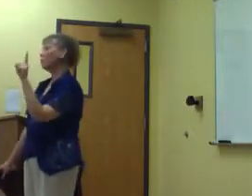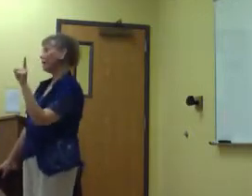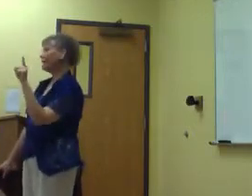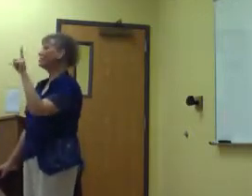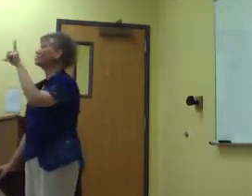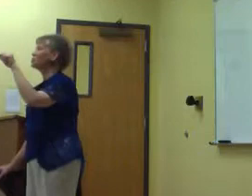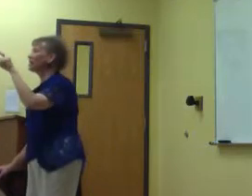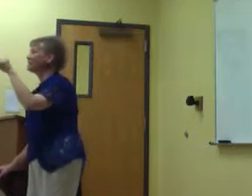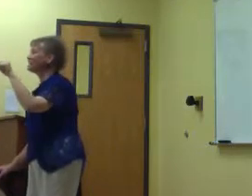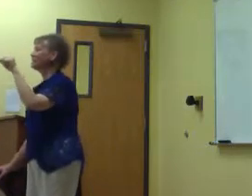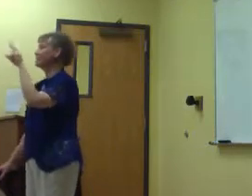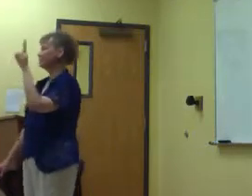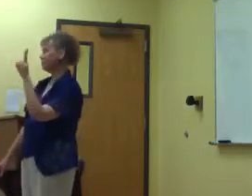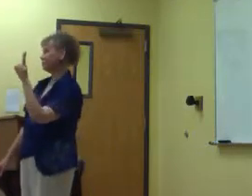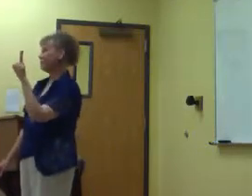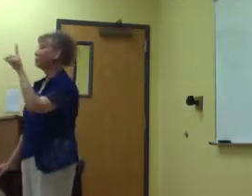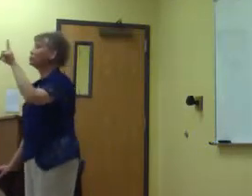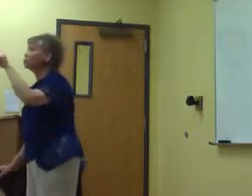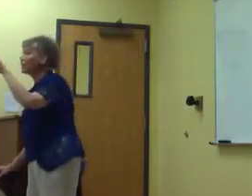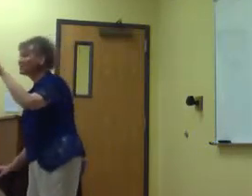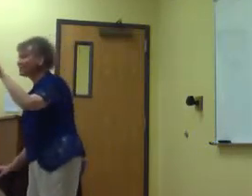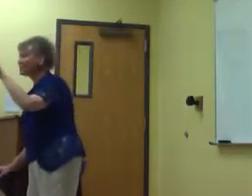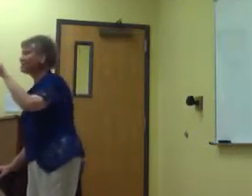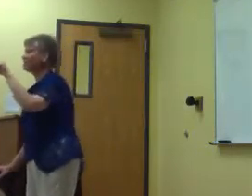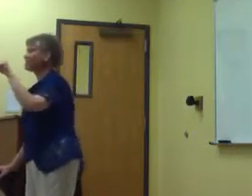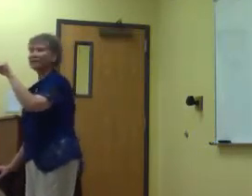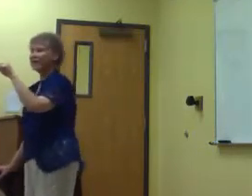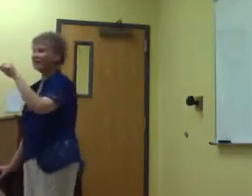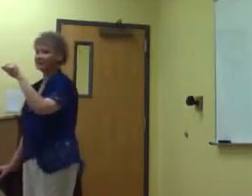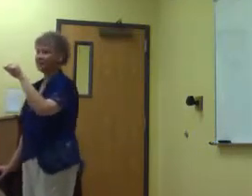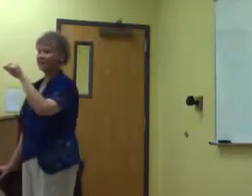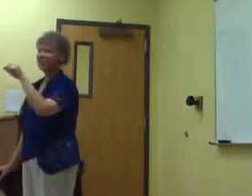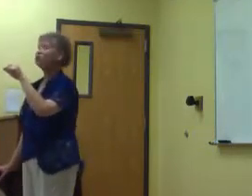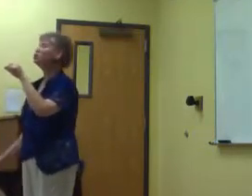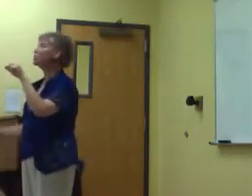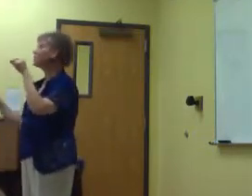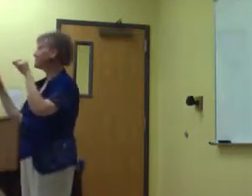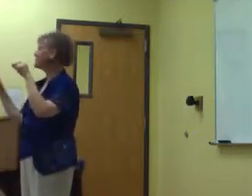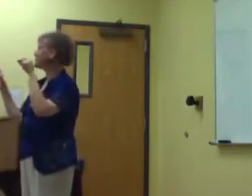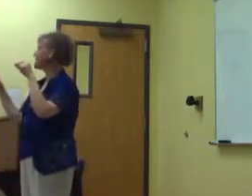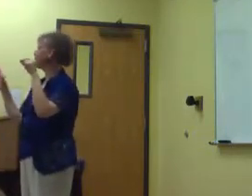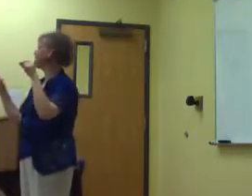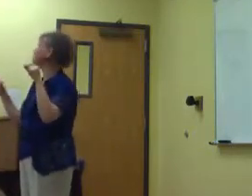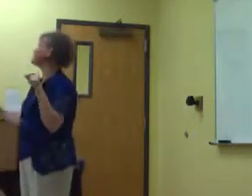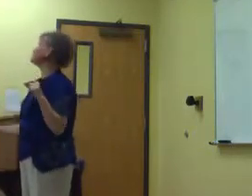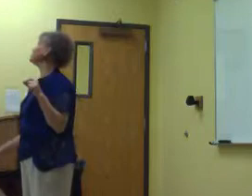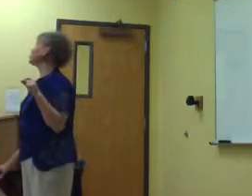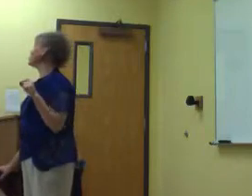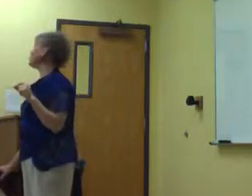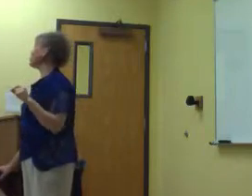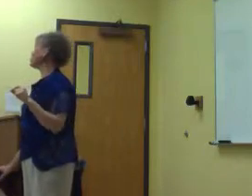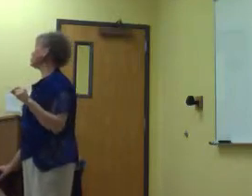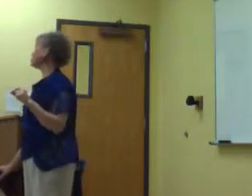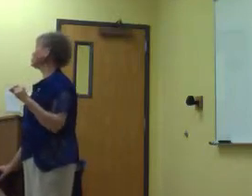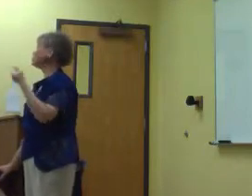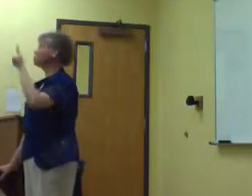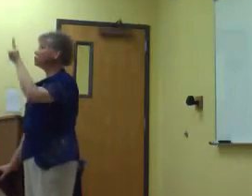21, 22, 20, right? You're just indicating each individual number. 2,